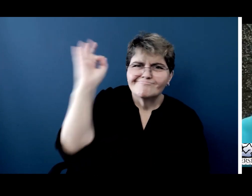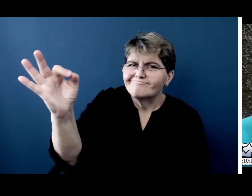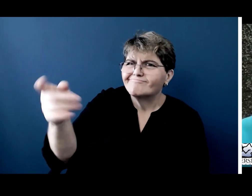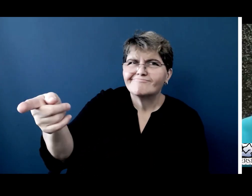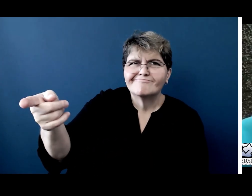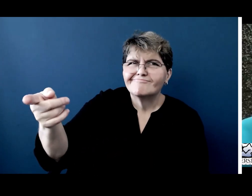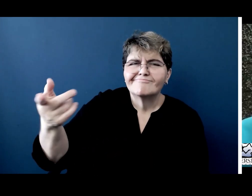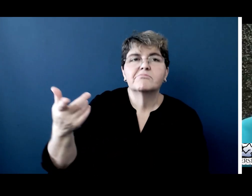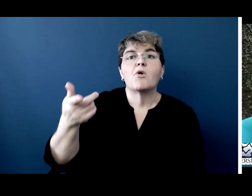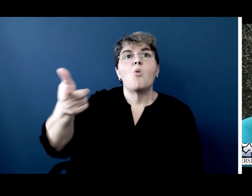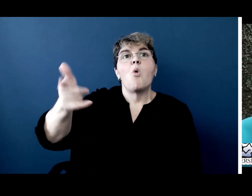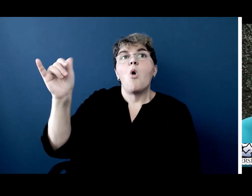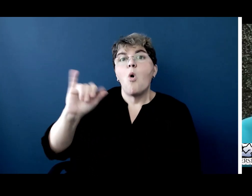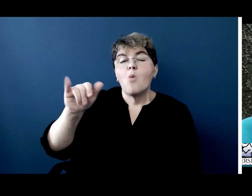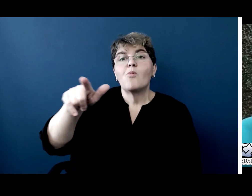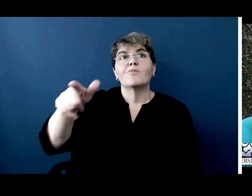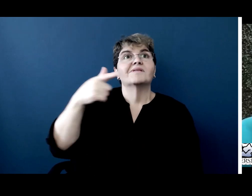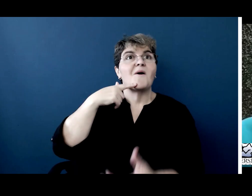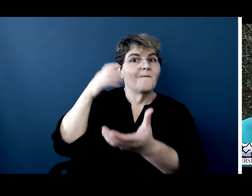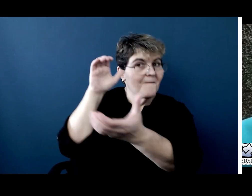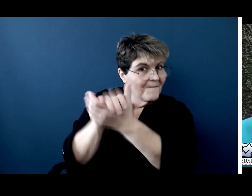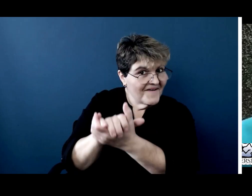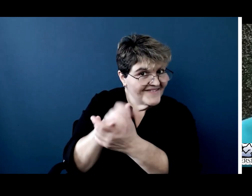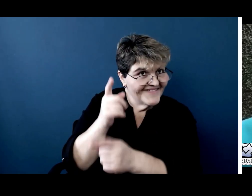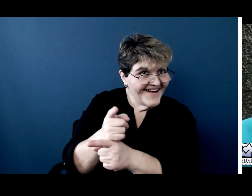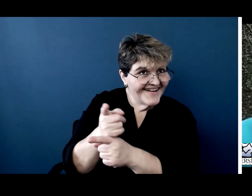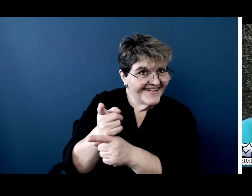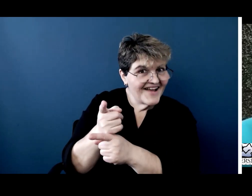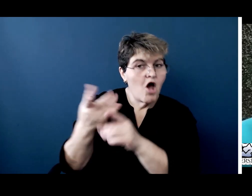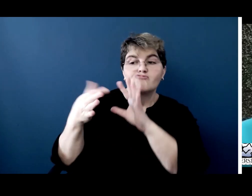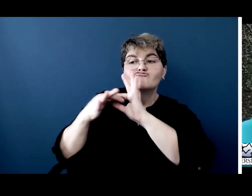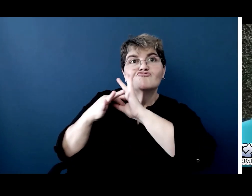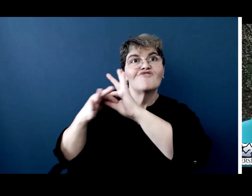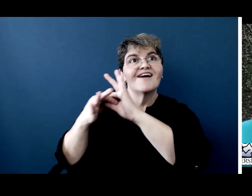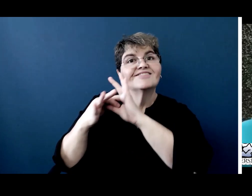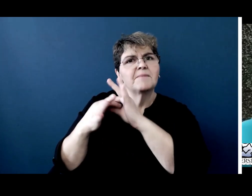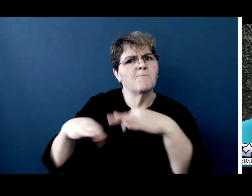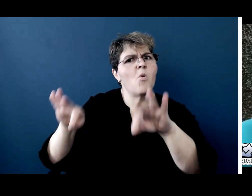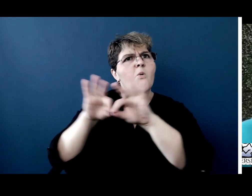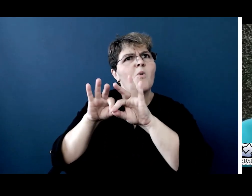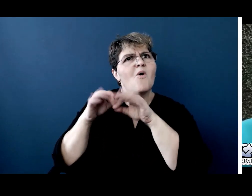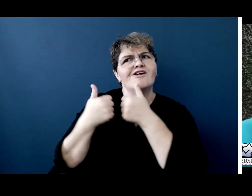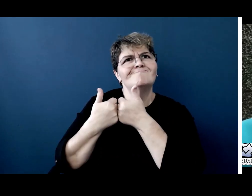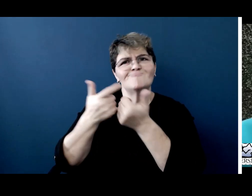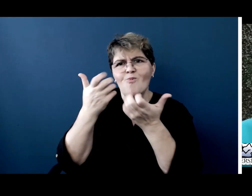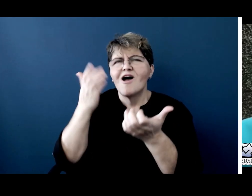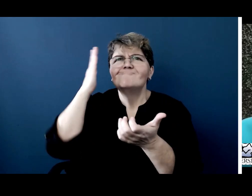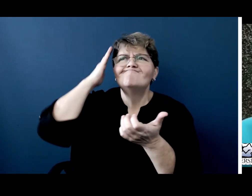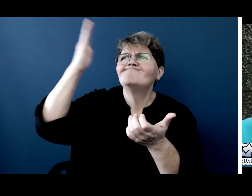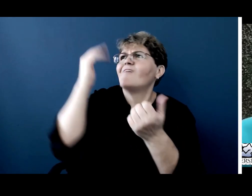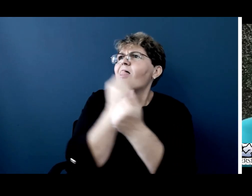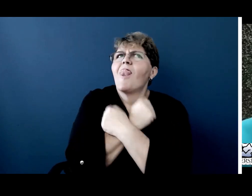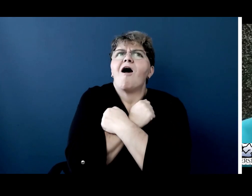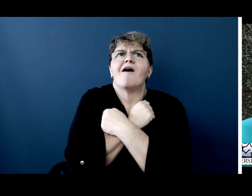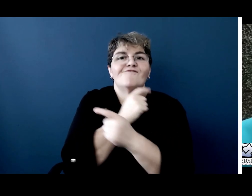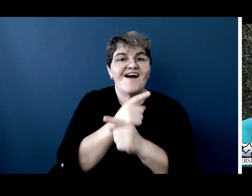towards Thank you. that. And then you mentioned wanting to get married one day. Yeah. So relationships are important to you, right? Yes. And